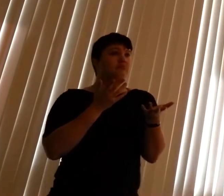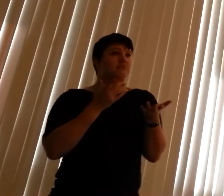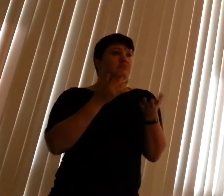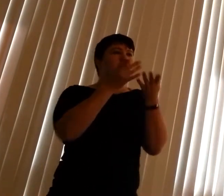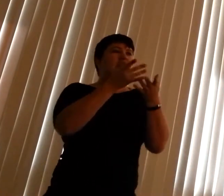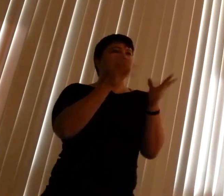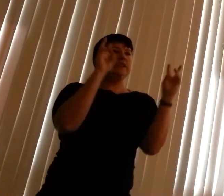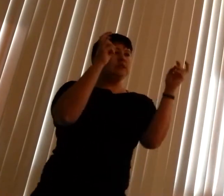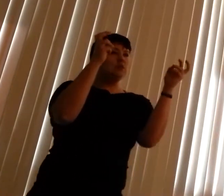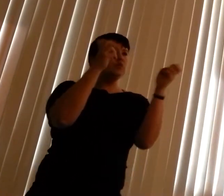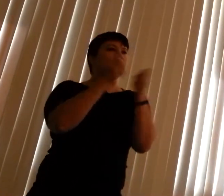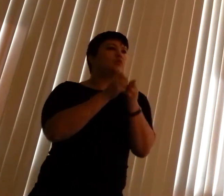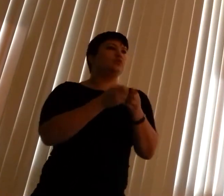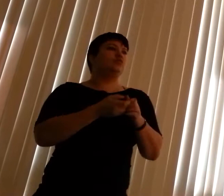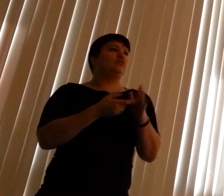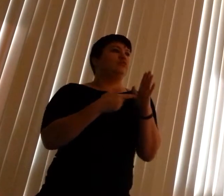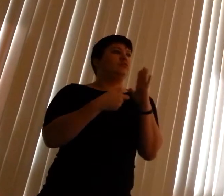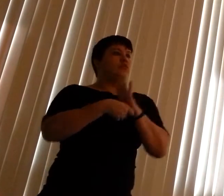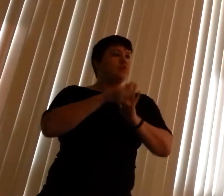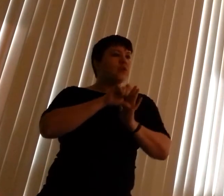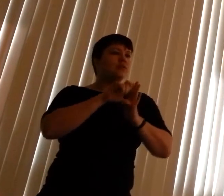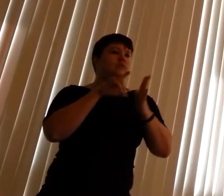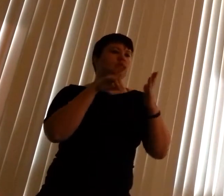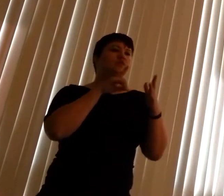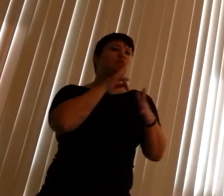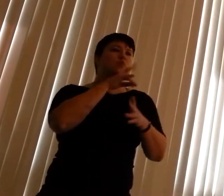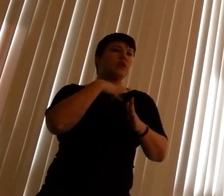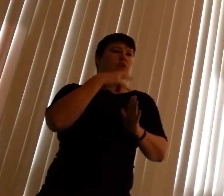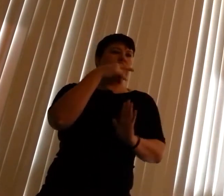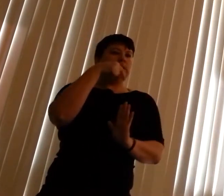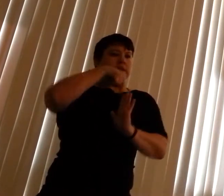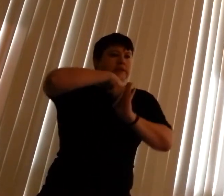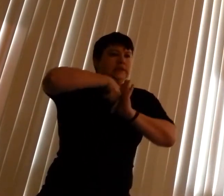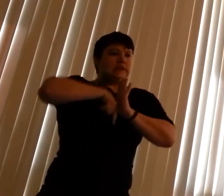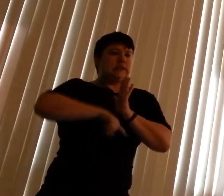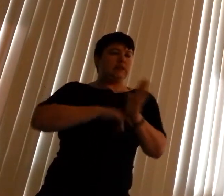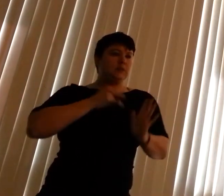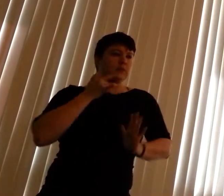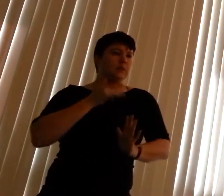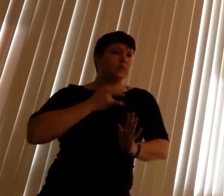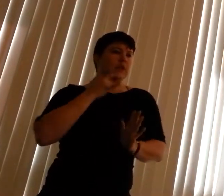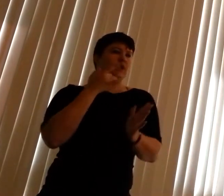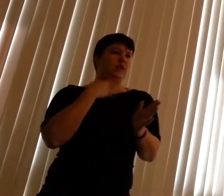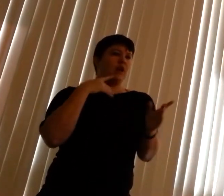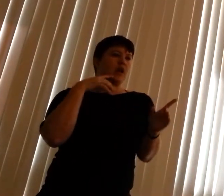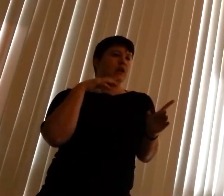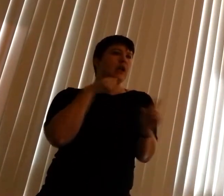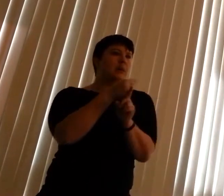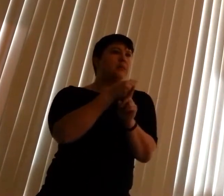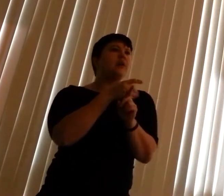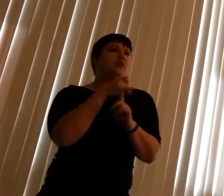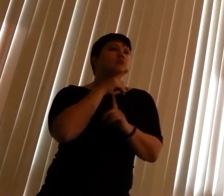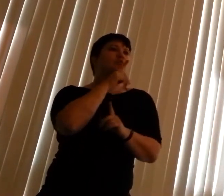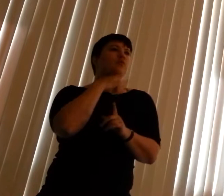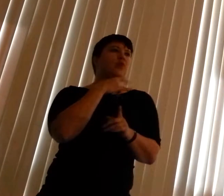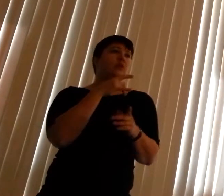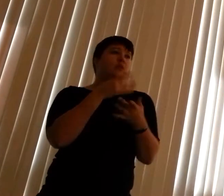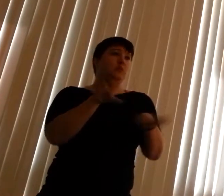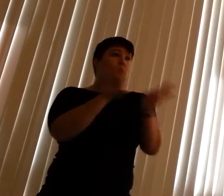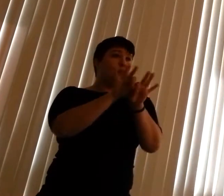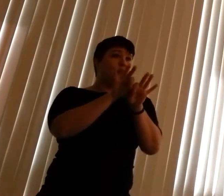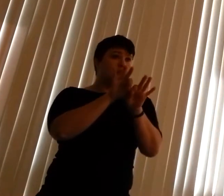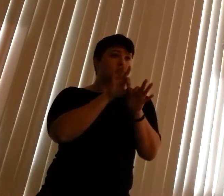issues that they raise have a profound practical importance. So if we really